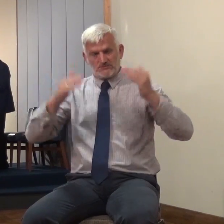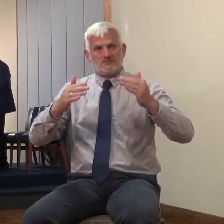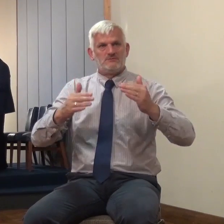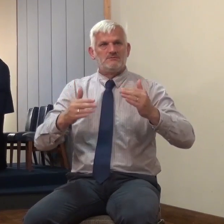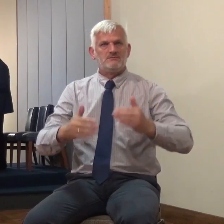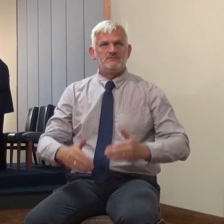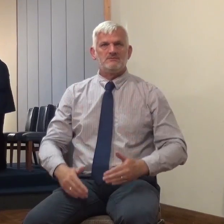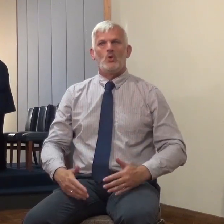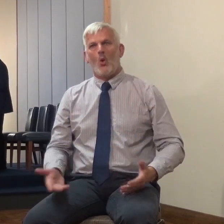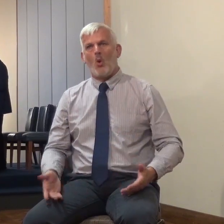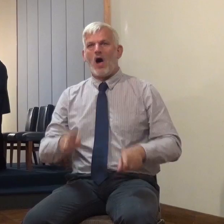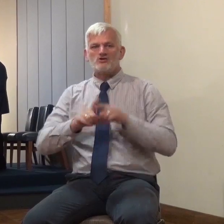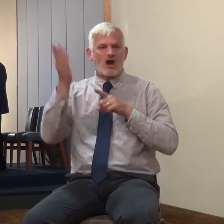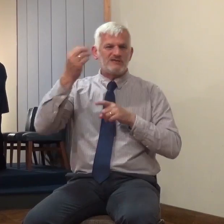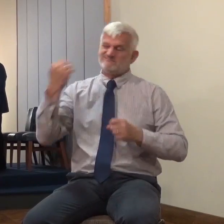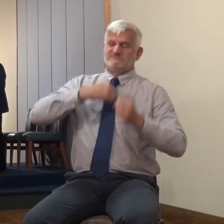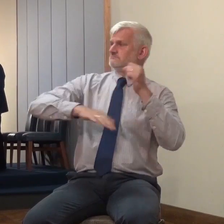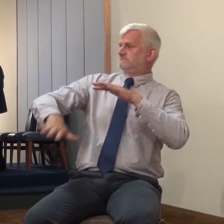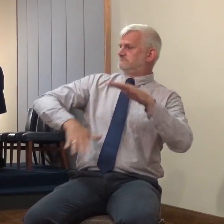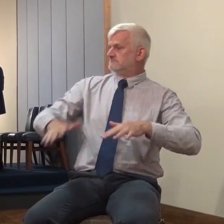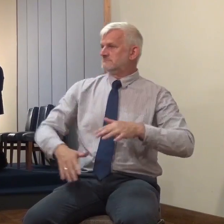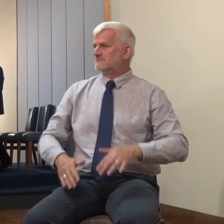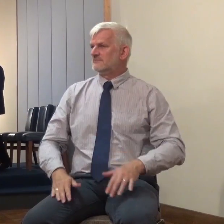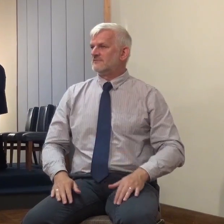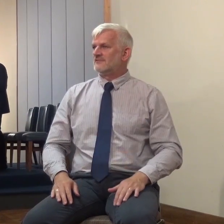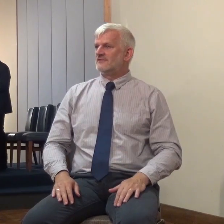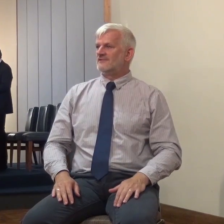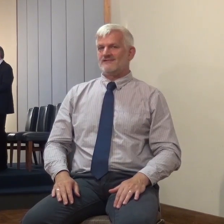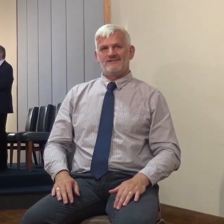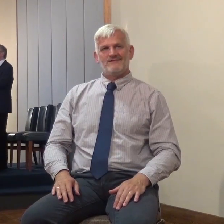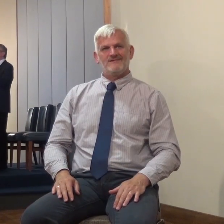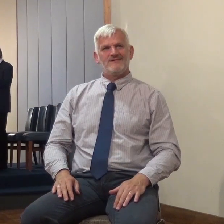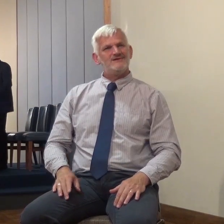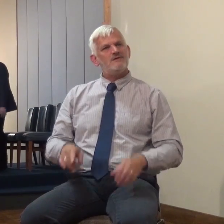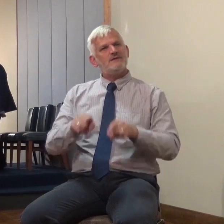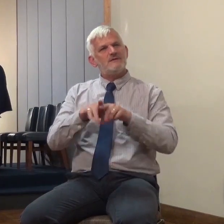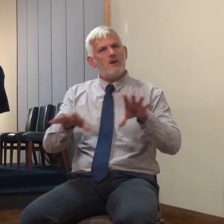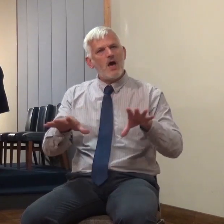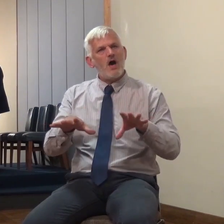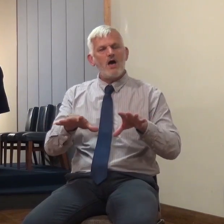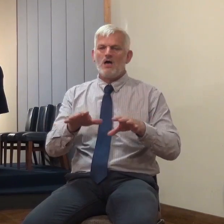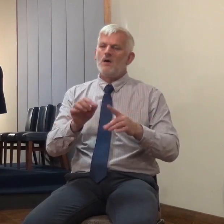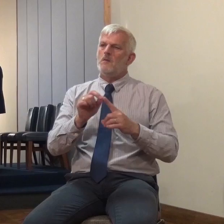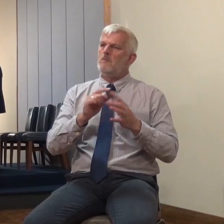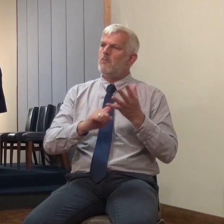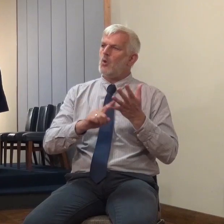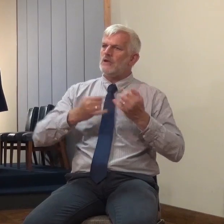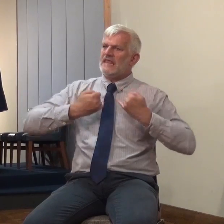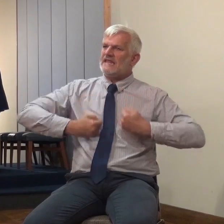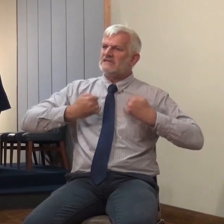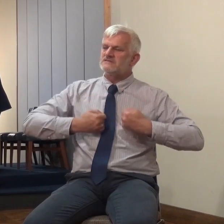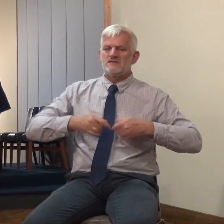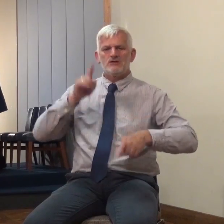you from the task at hand. We can imagine Paul facing some illness that is overwhelming, that simply